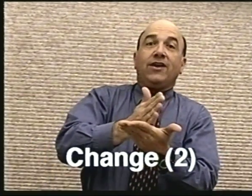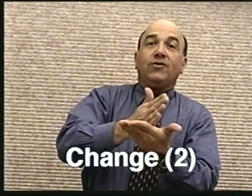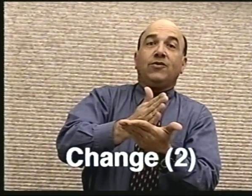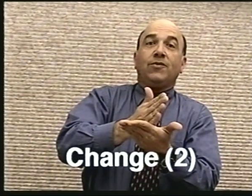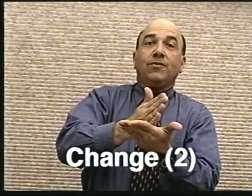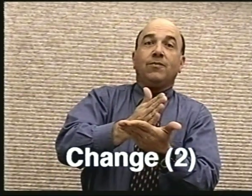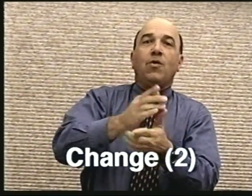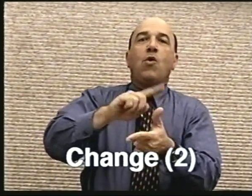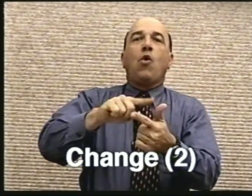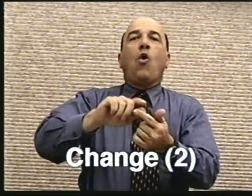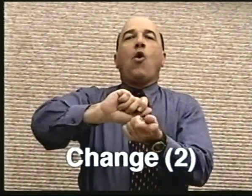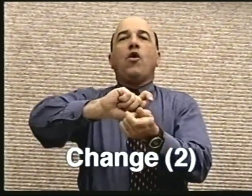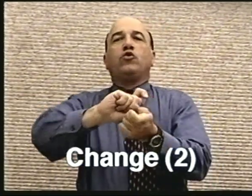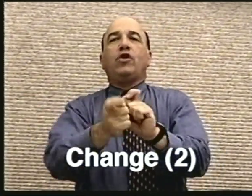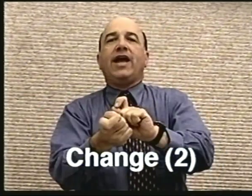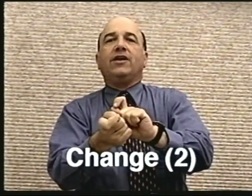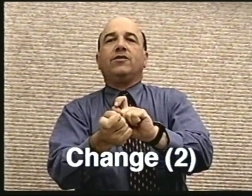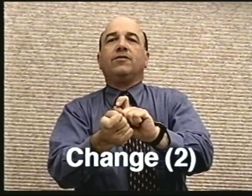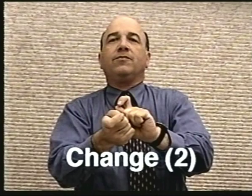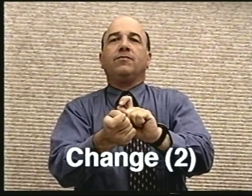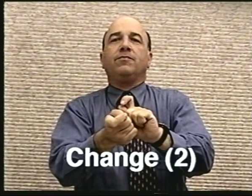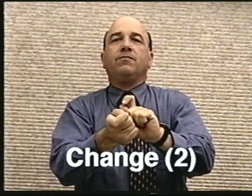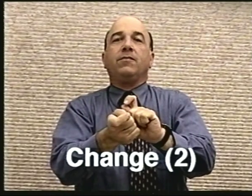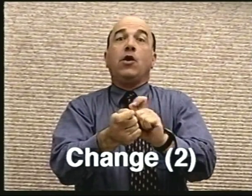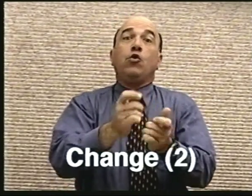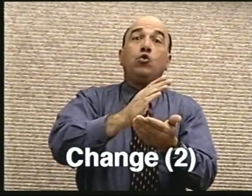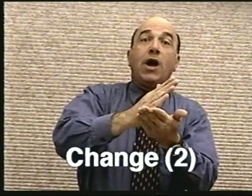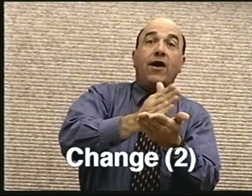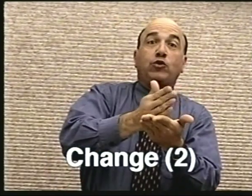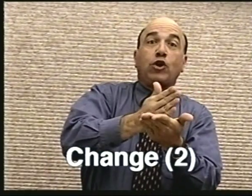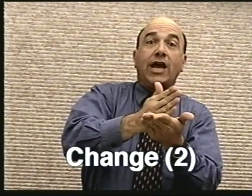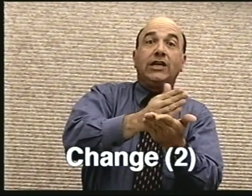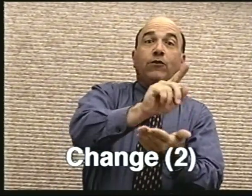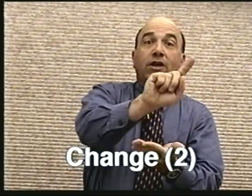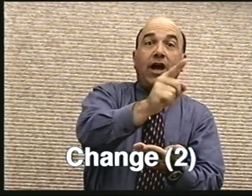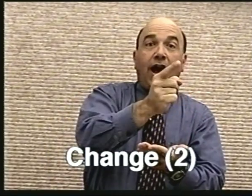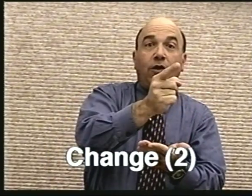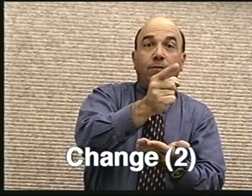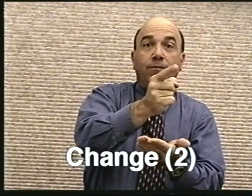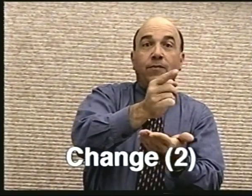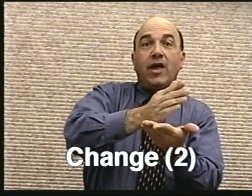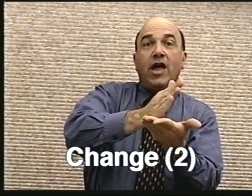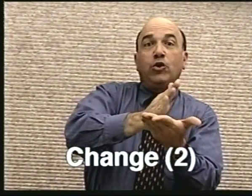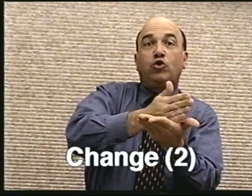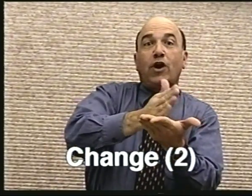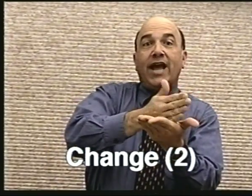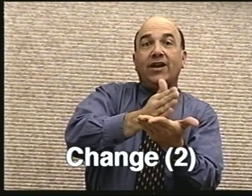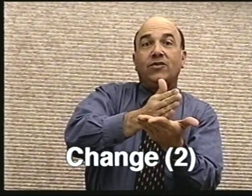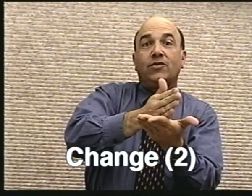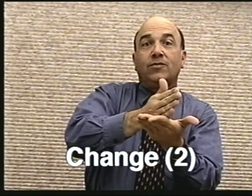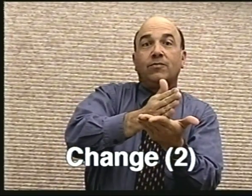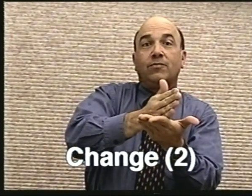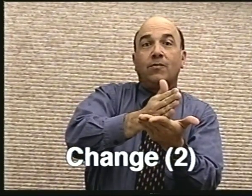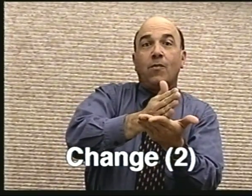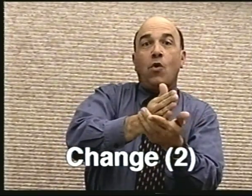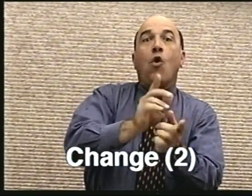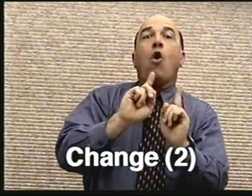Change or change. You have change for $1, change,